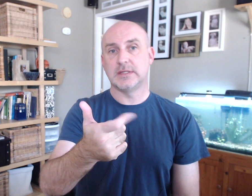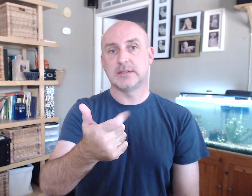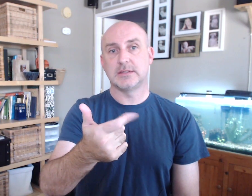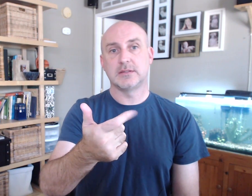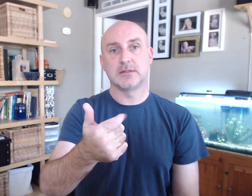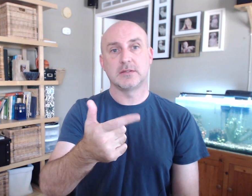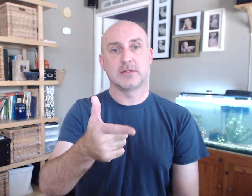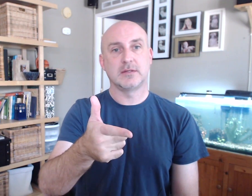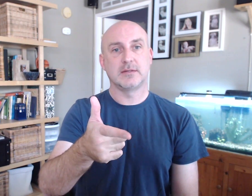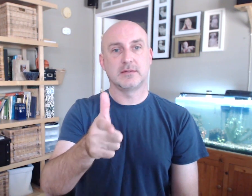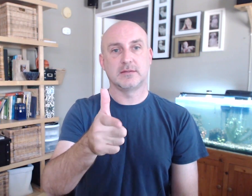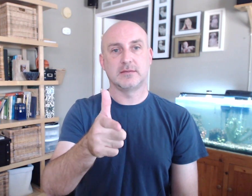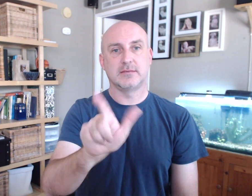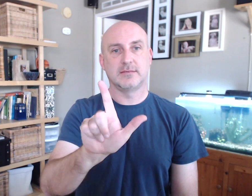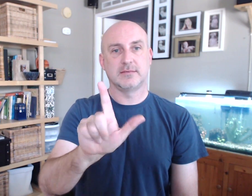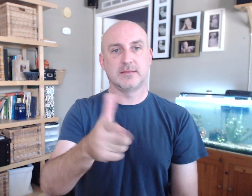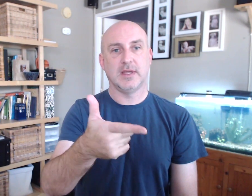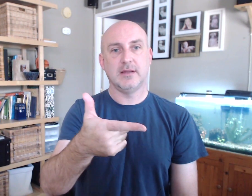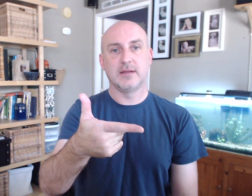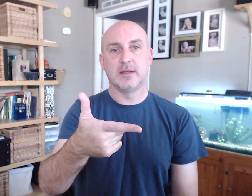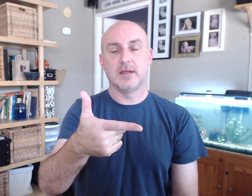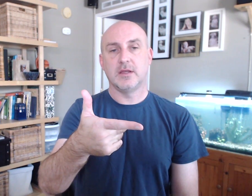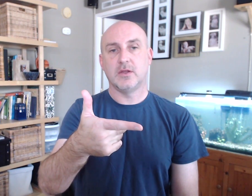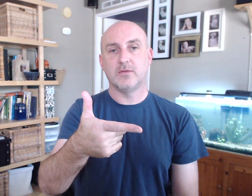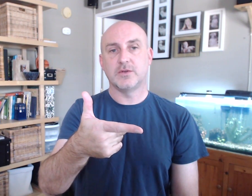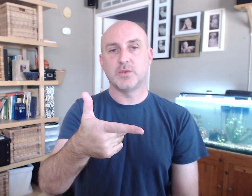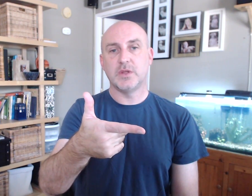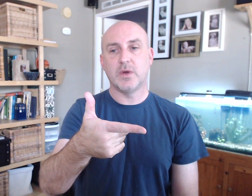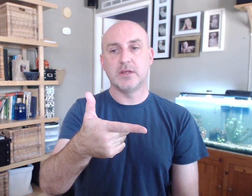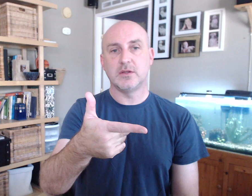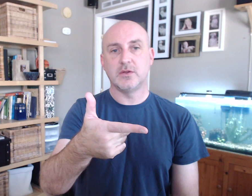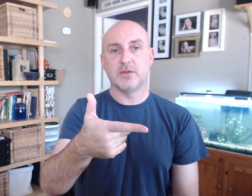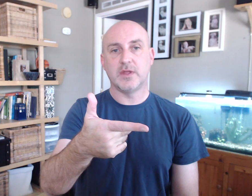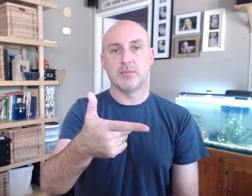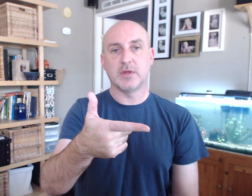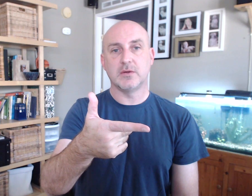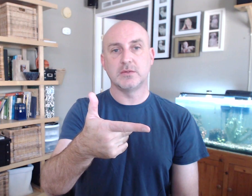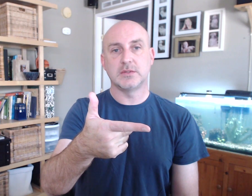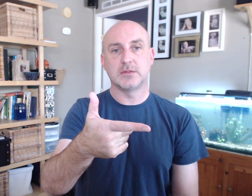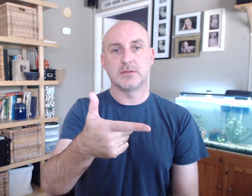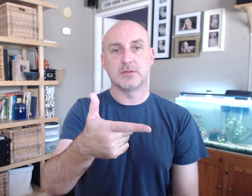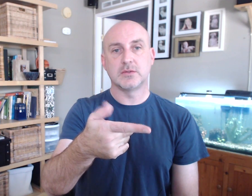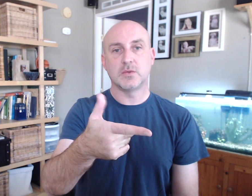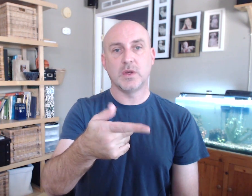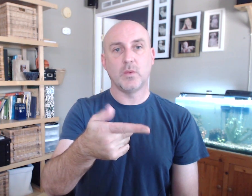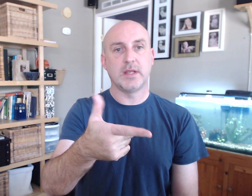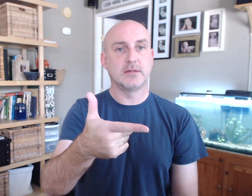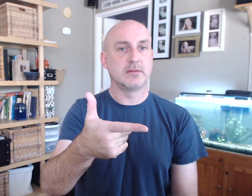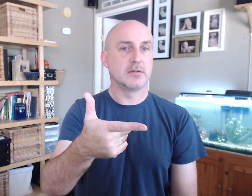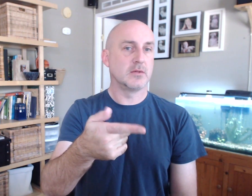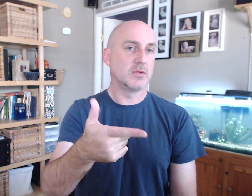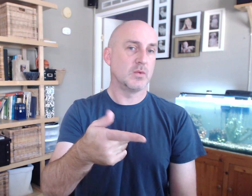this. Okay? For 21, your thumb goes 21,